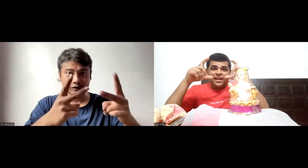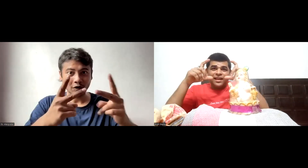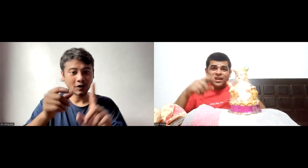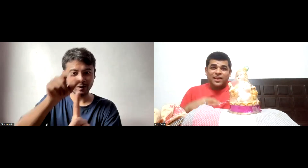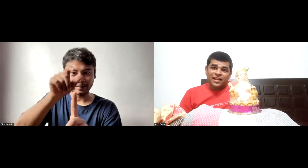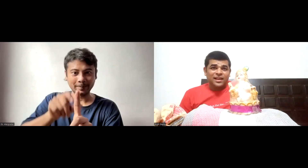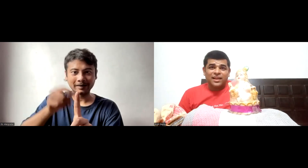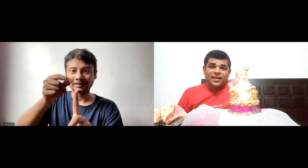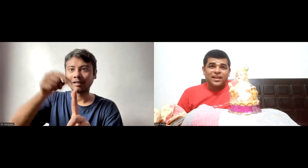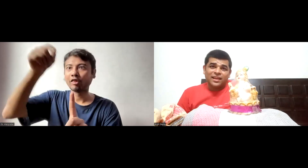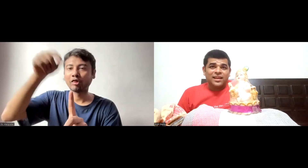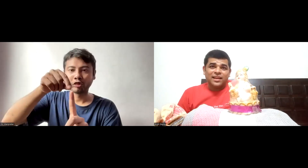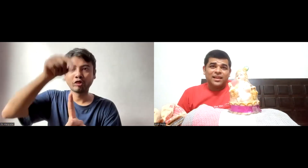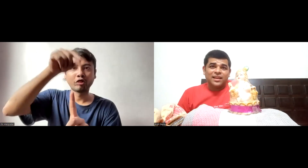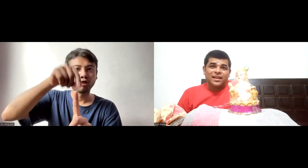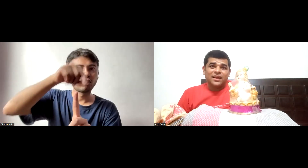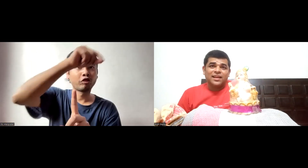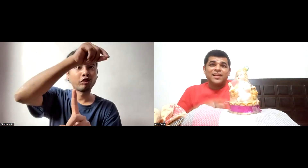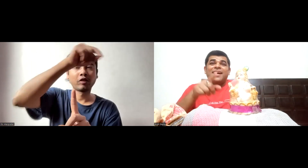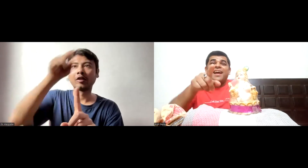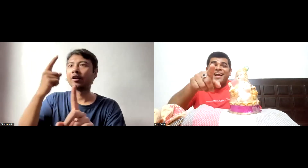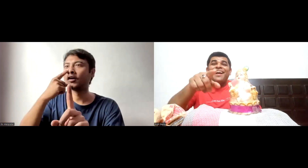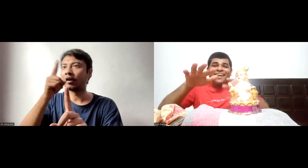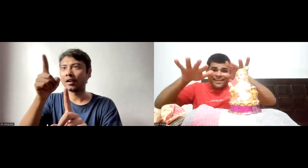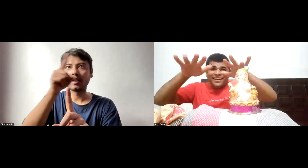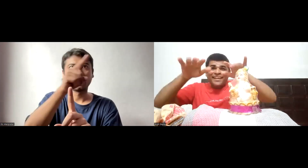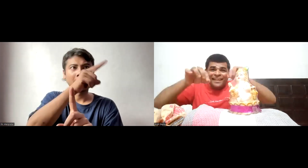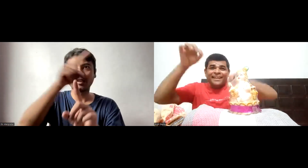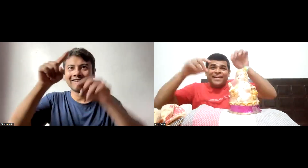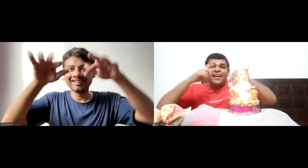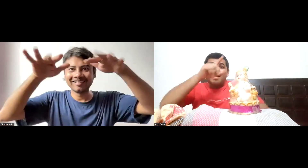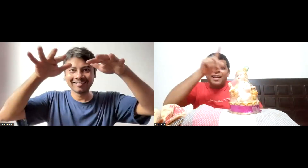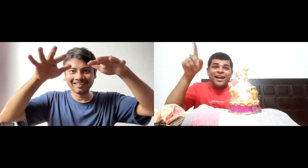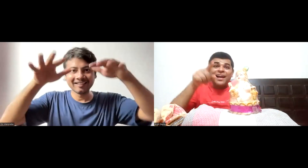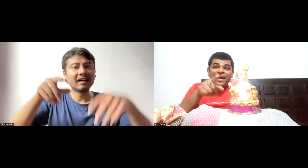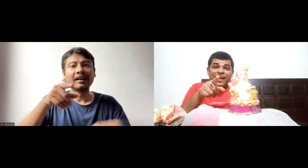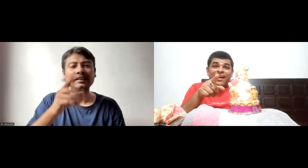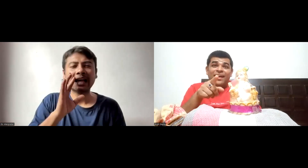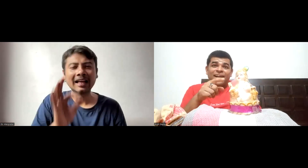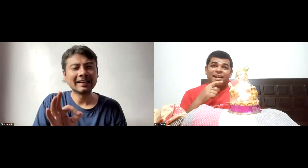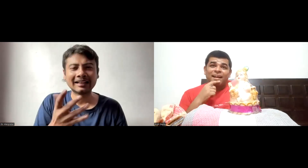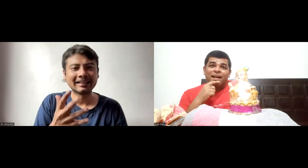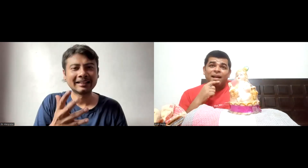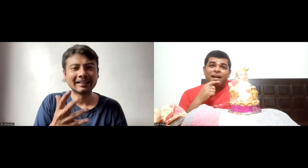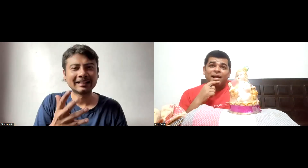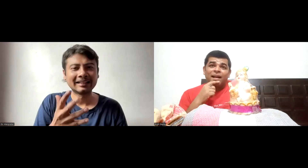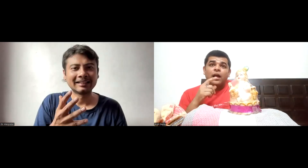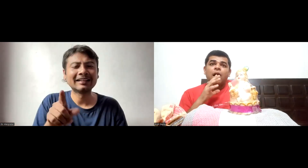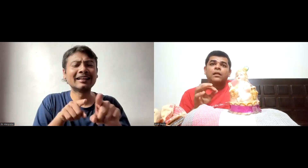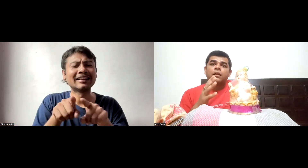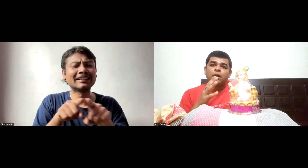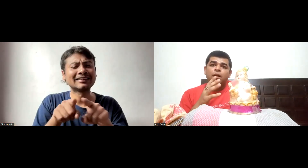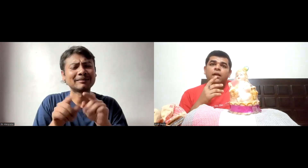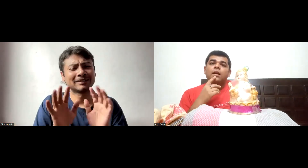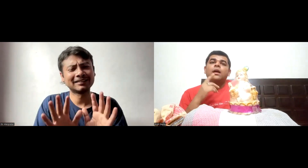like mine only, but they are like the three women are like, and this is for everybody to understand. The three women that we saw in the